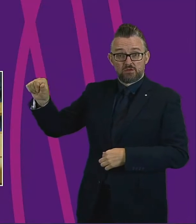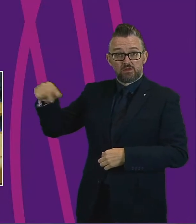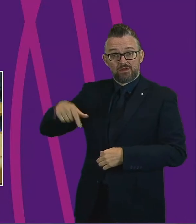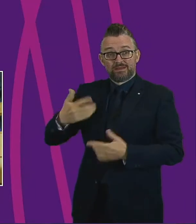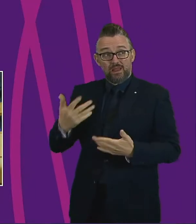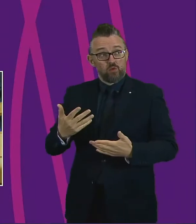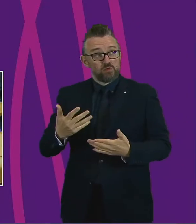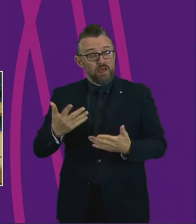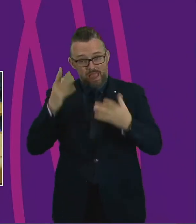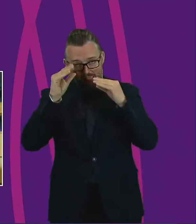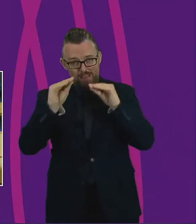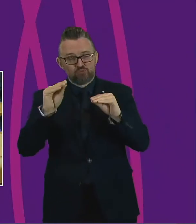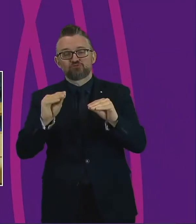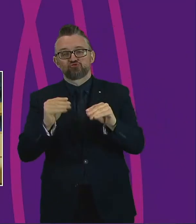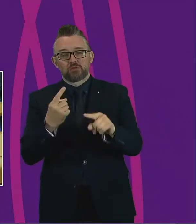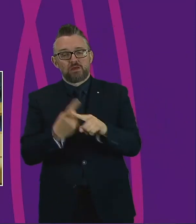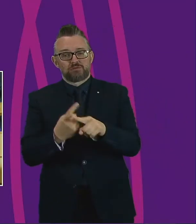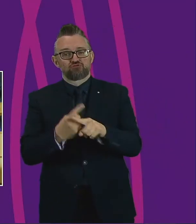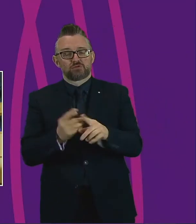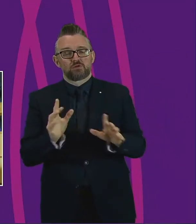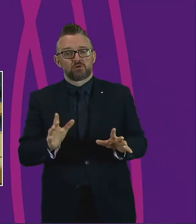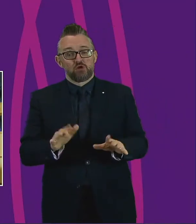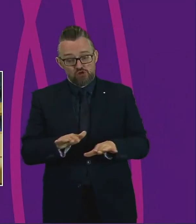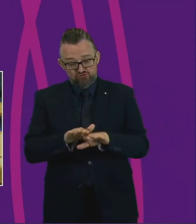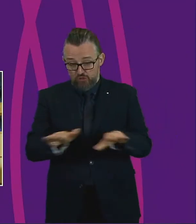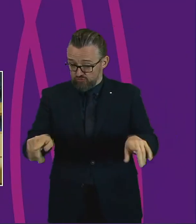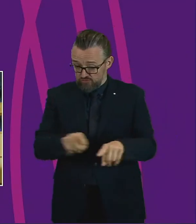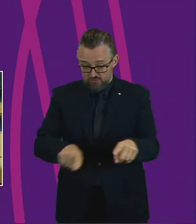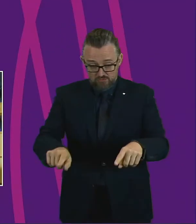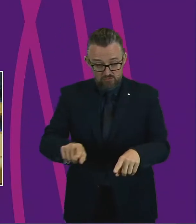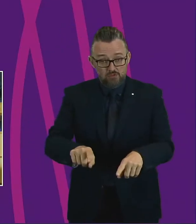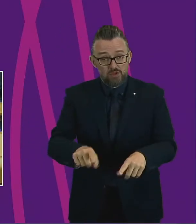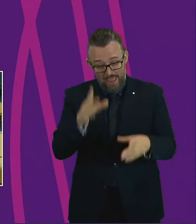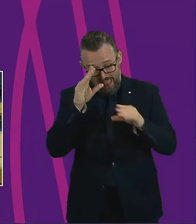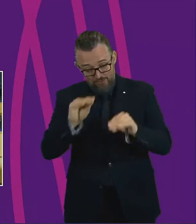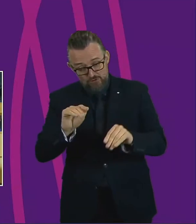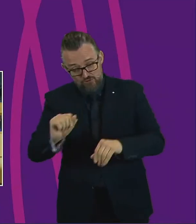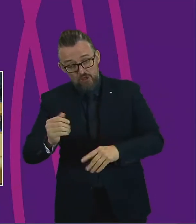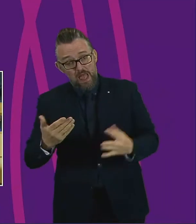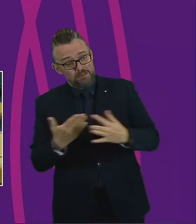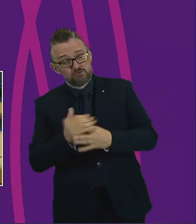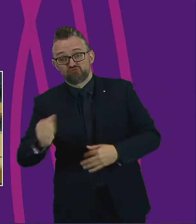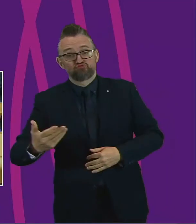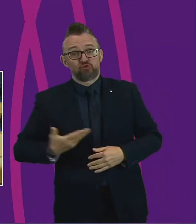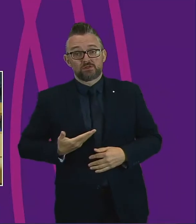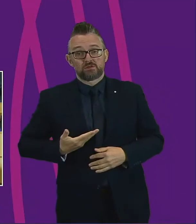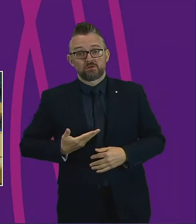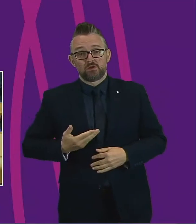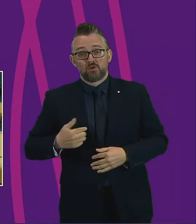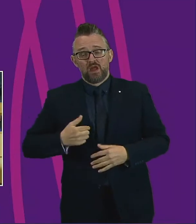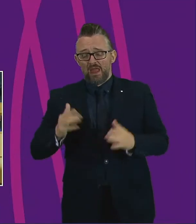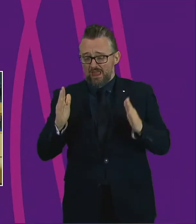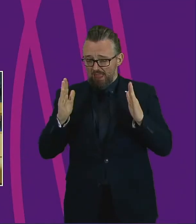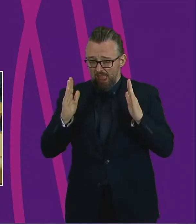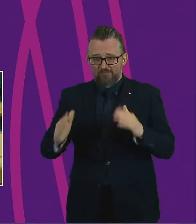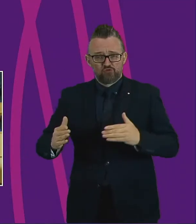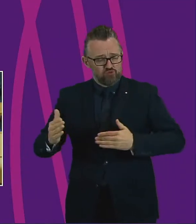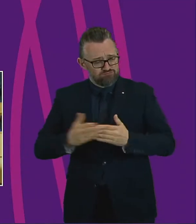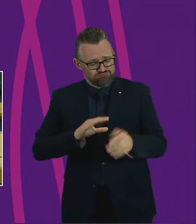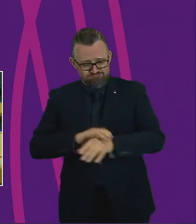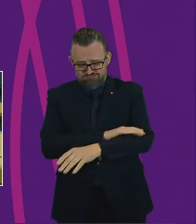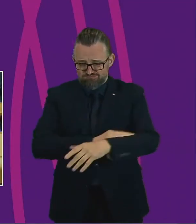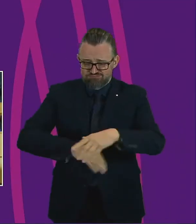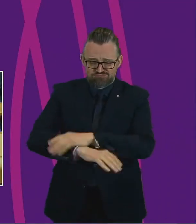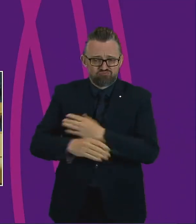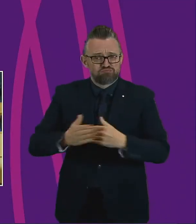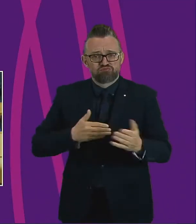education emergency and children do have a right to education. So we need to pull out all of the stops to make